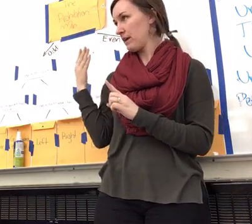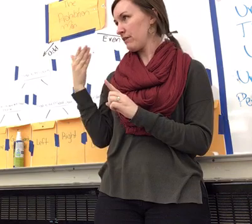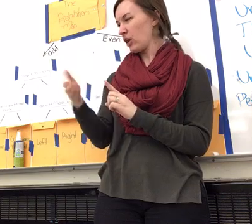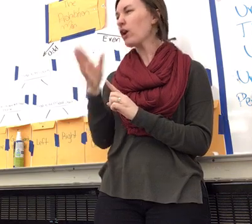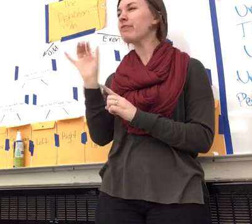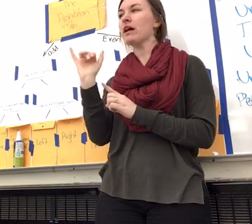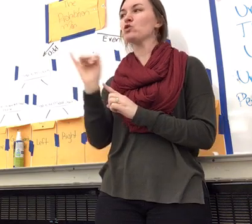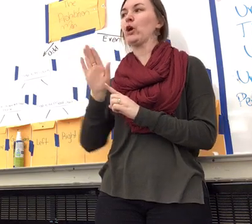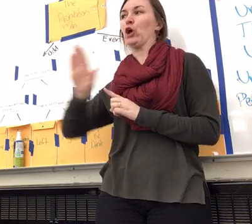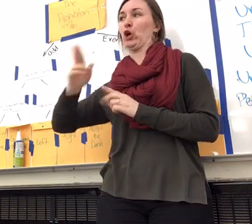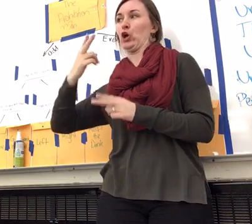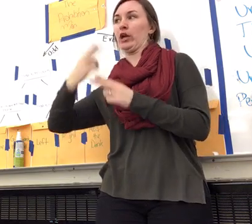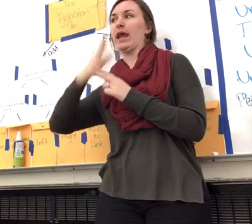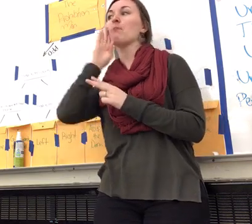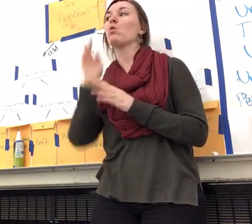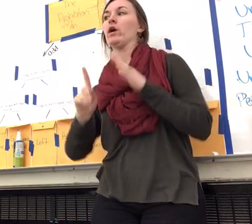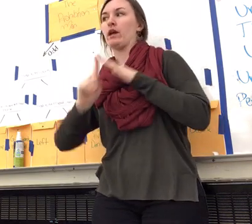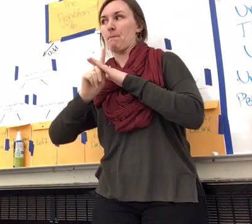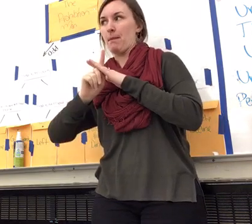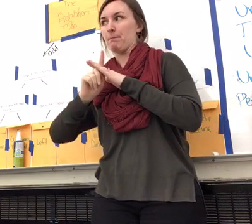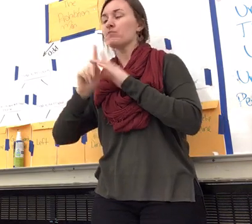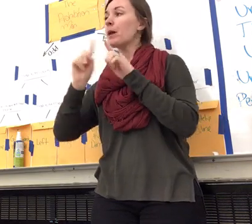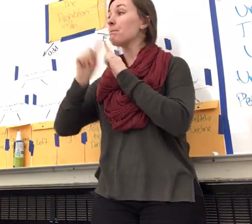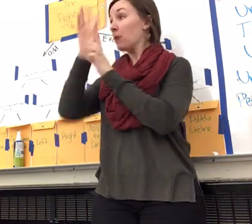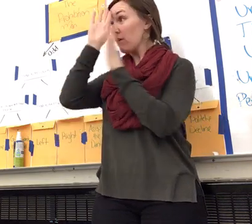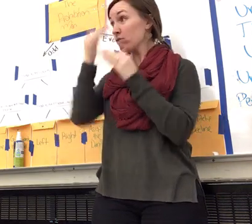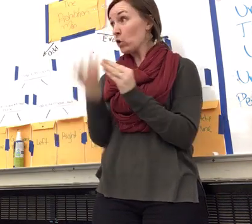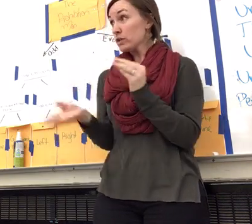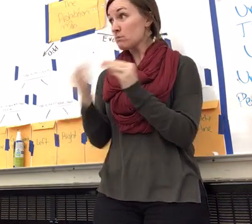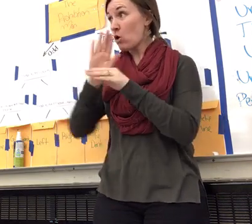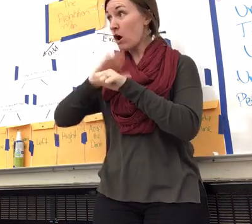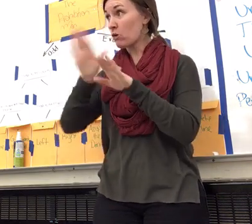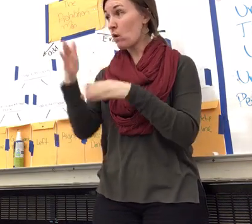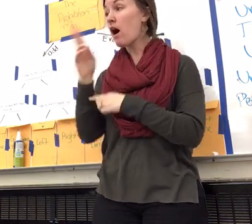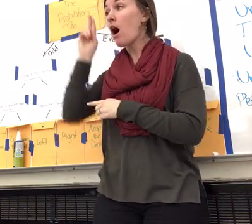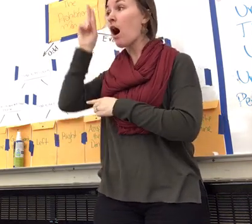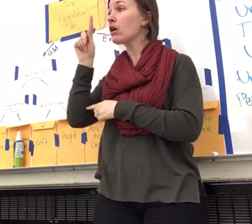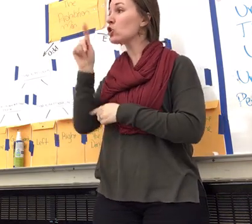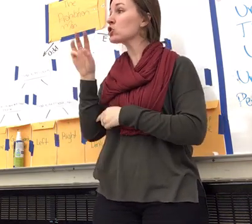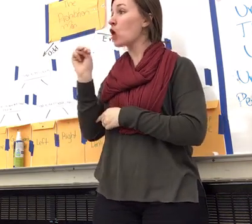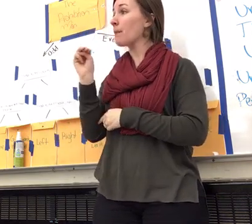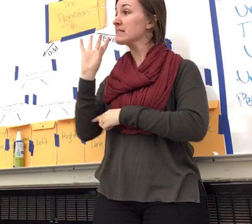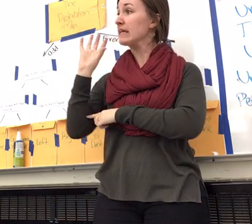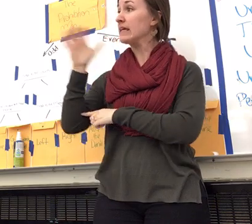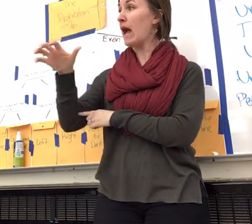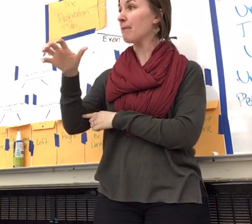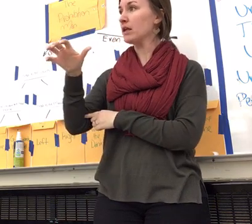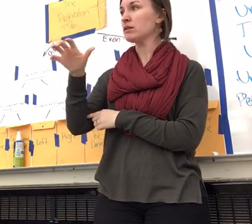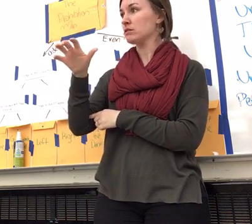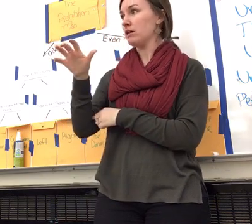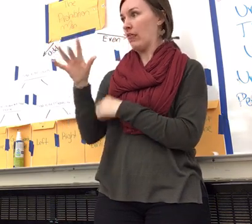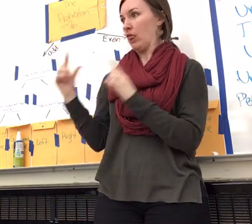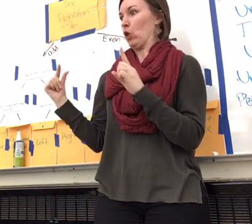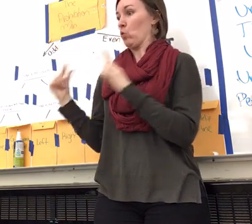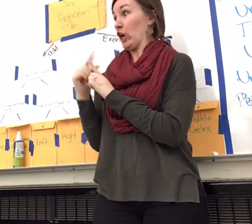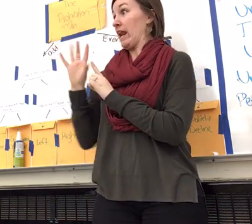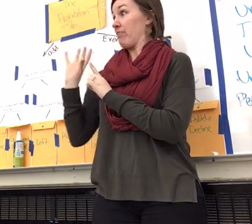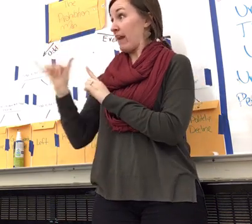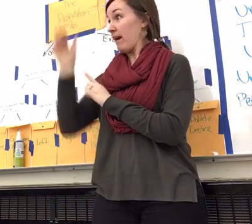going to come up. Focus more on Uncle Tom's Cabin, the word, rather than the author, because you are most likely to